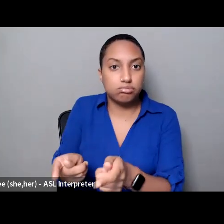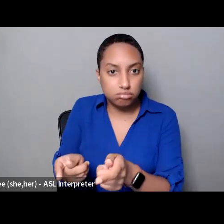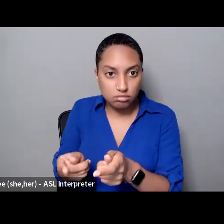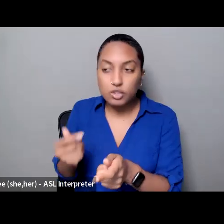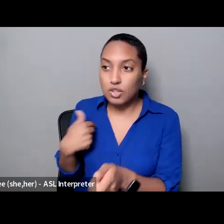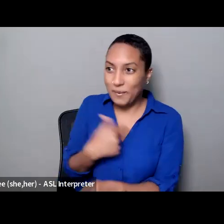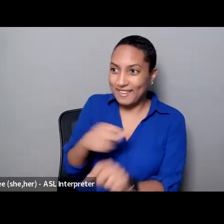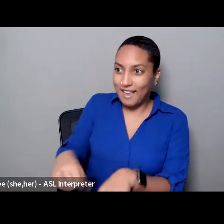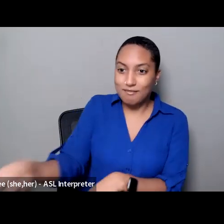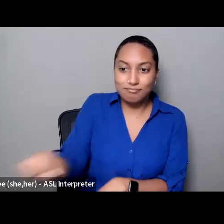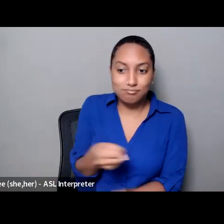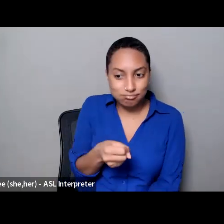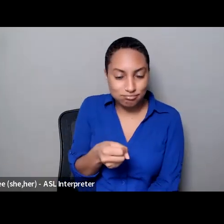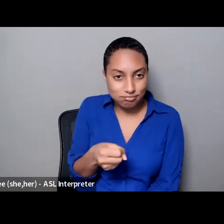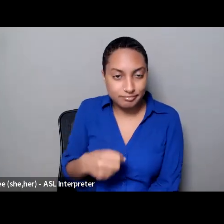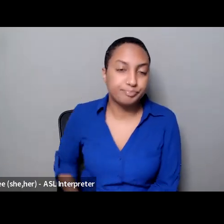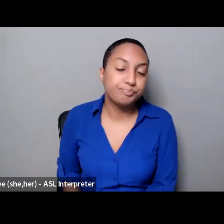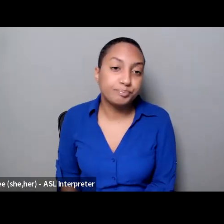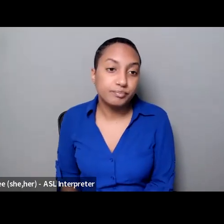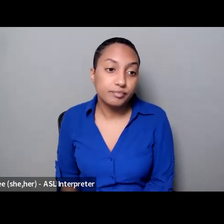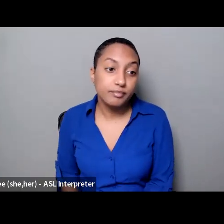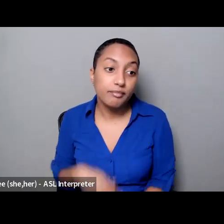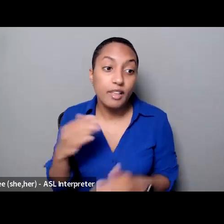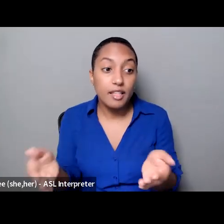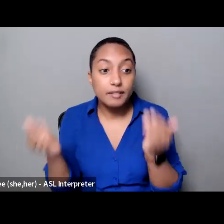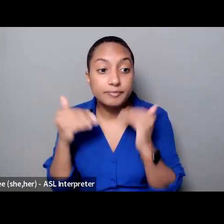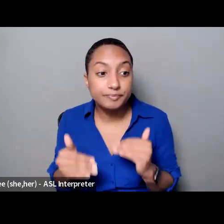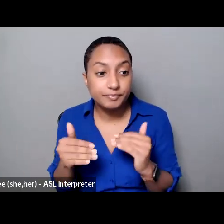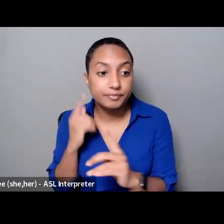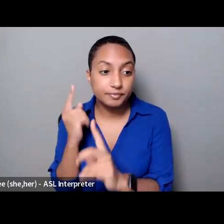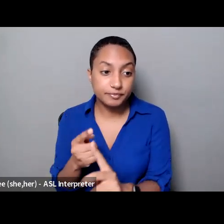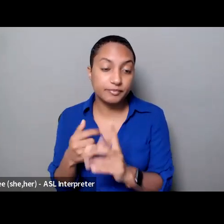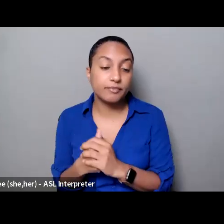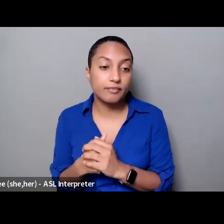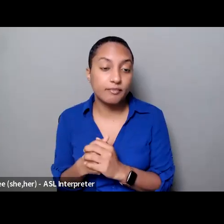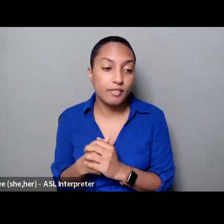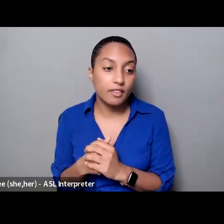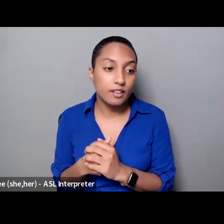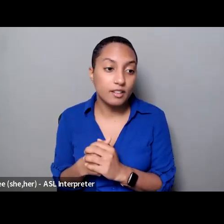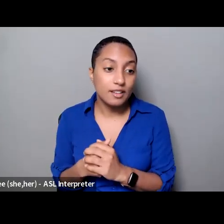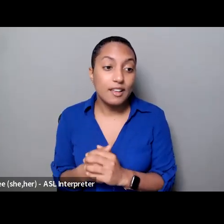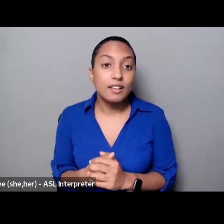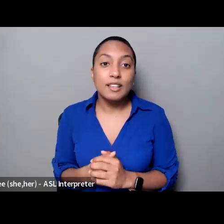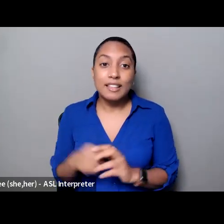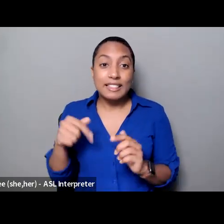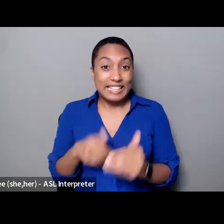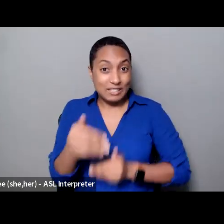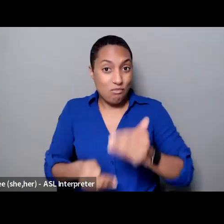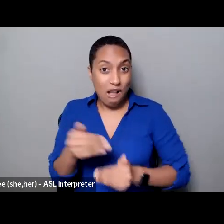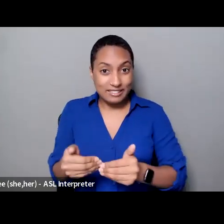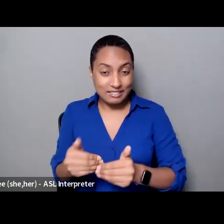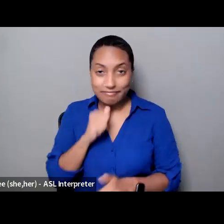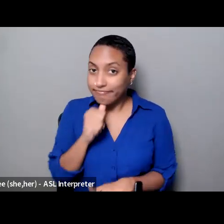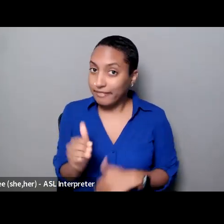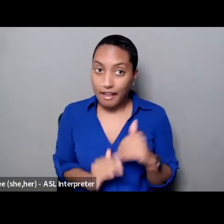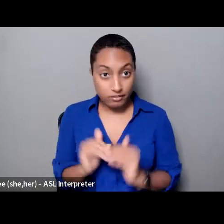well. The next point is, do expect discomfort and some